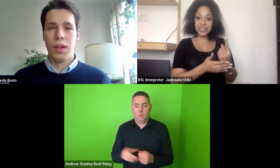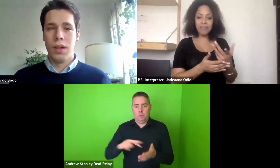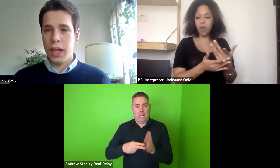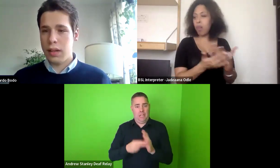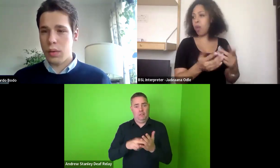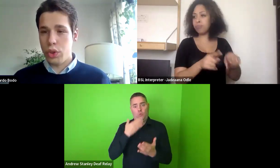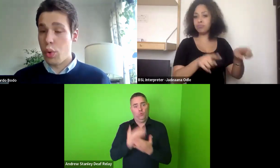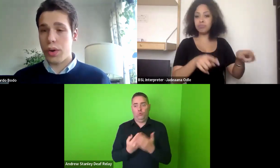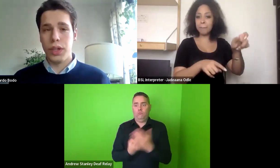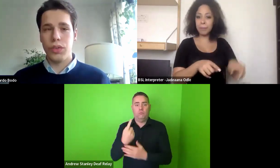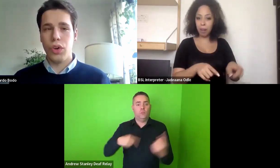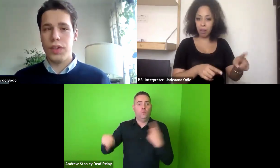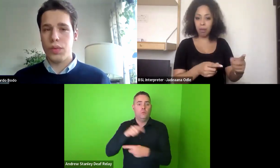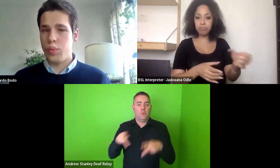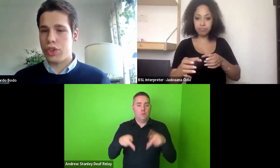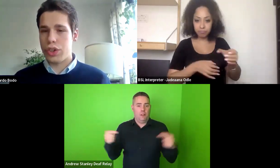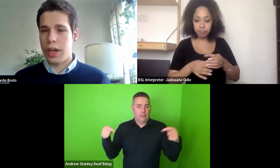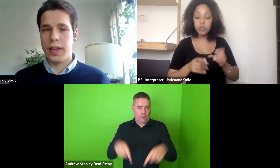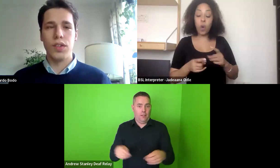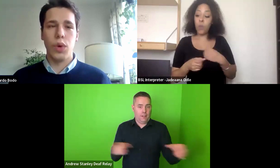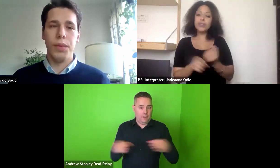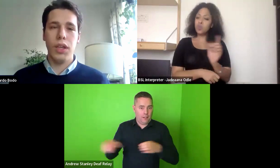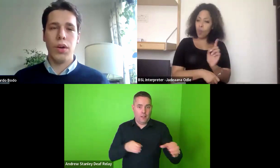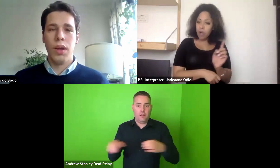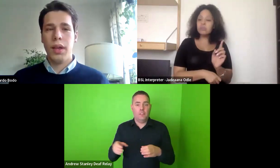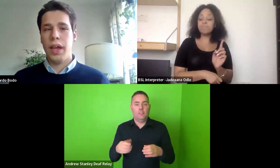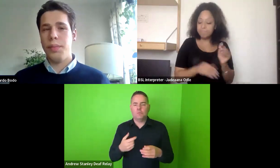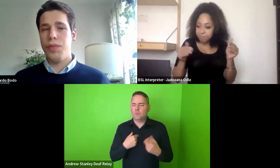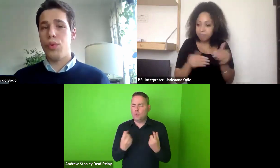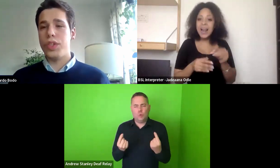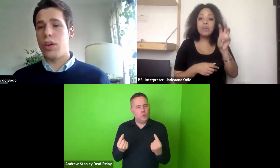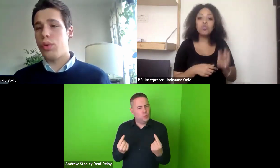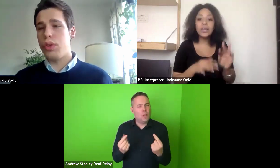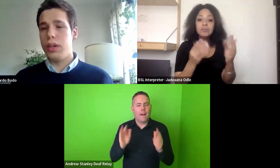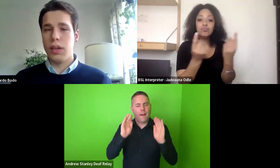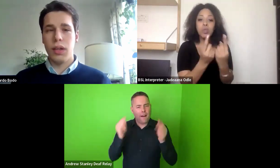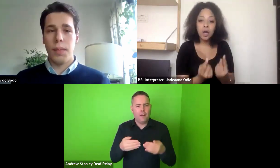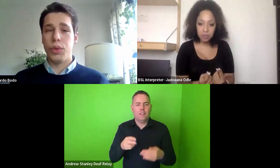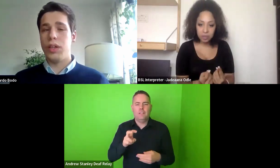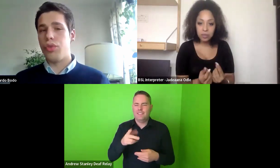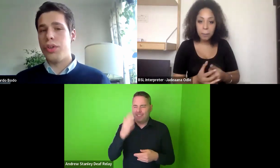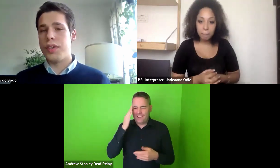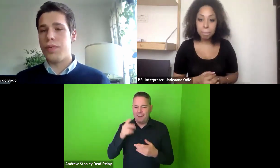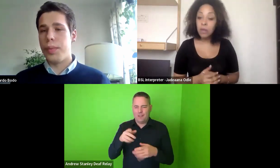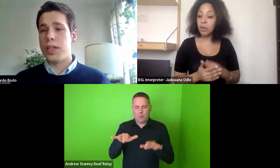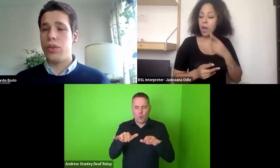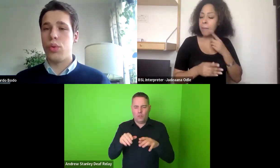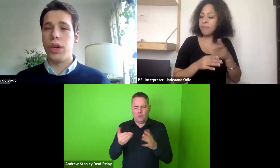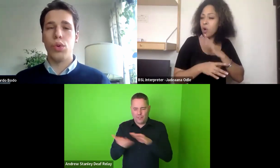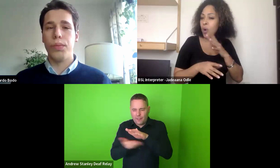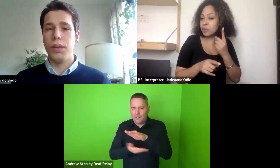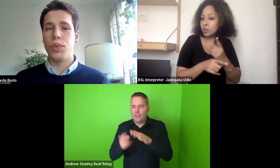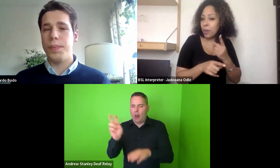people. And we do work on electronics, which I guess is why I'm here. And before we start talking about electronics from